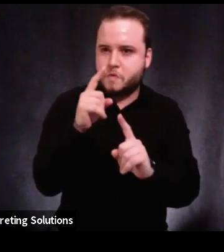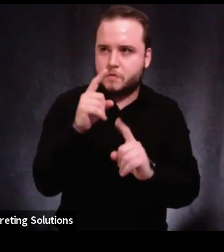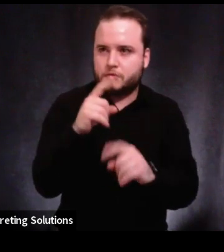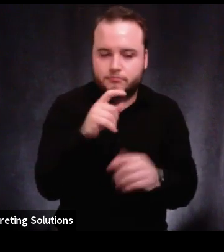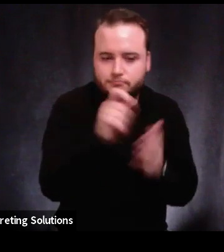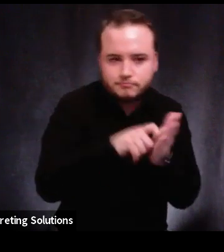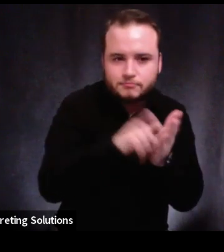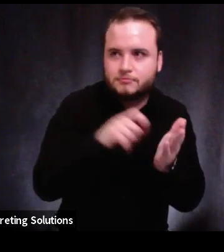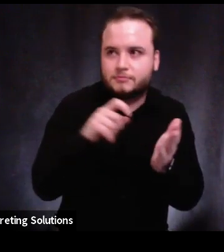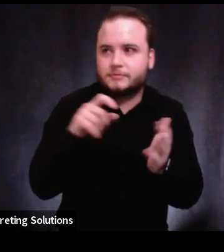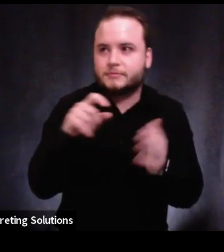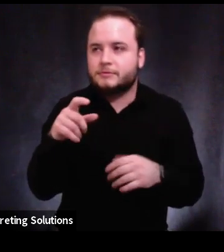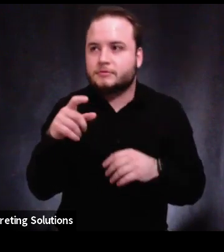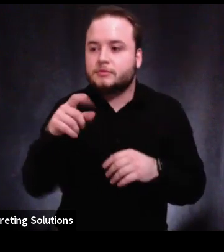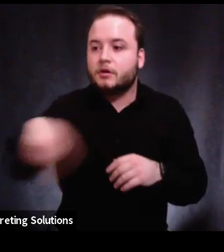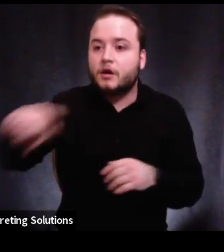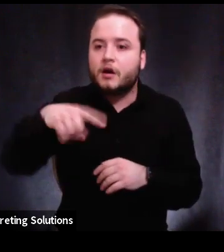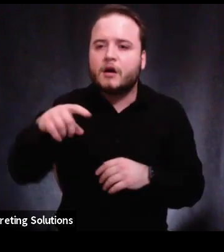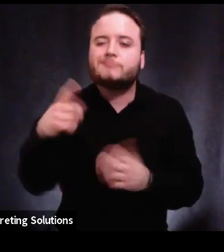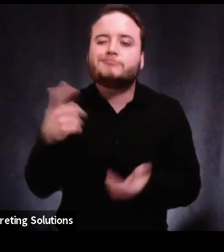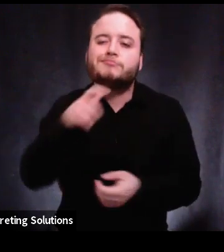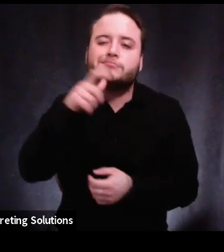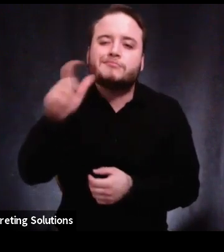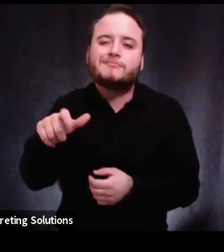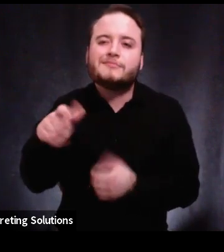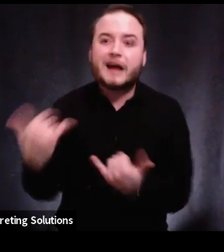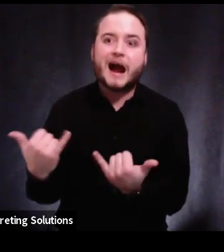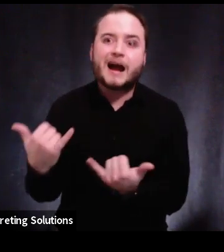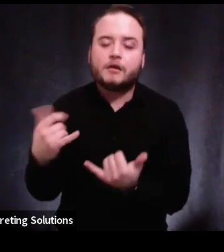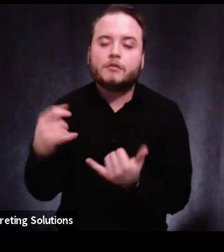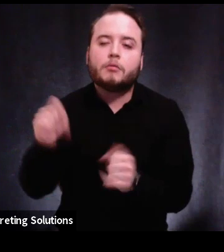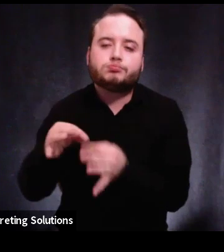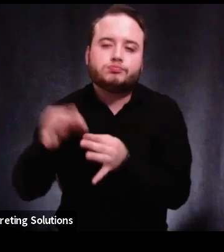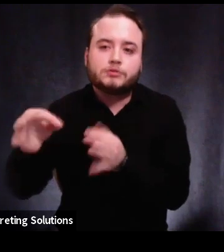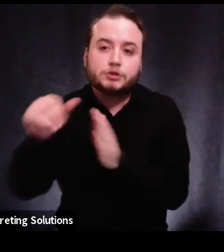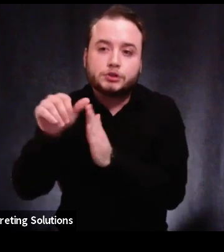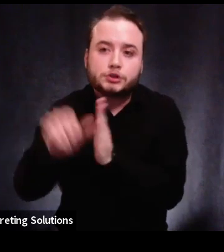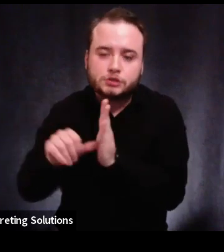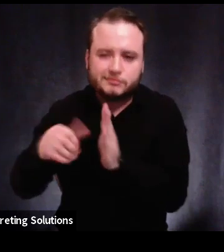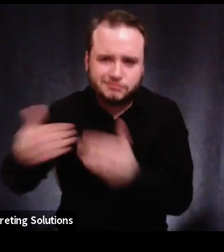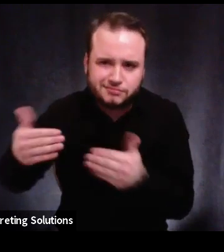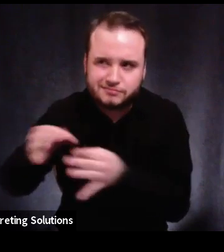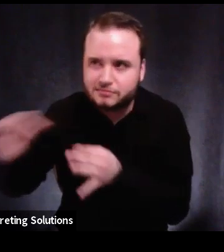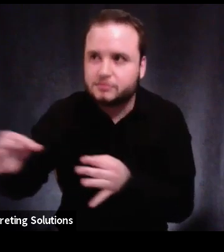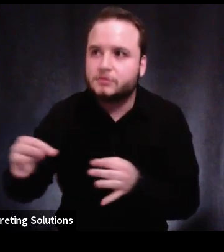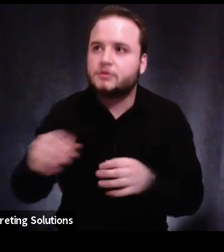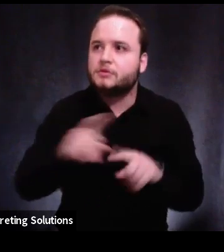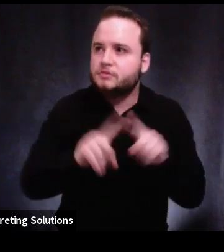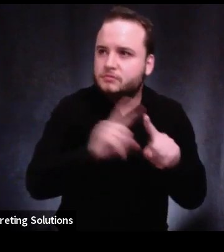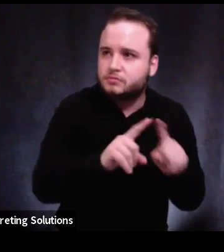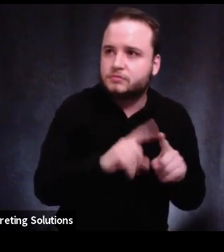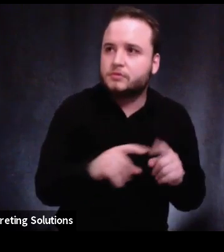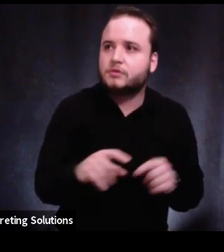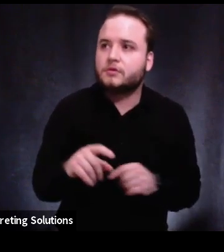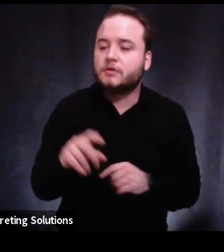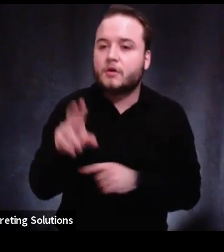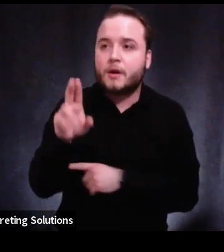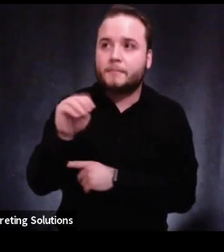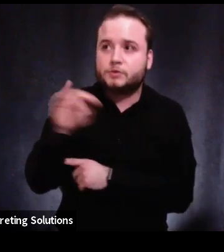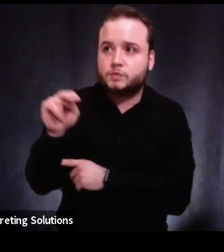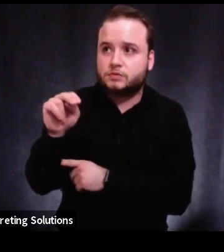the numbers as of yesterday, over 10% of the Minnesotans that are or have filed for unemployment have been healthcare